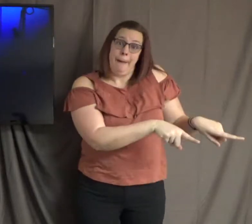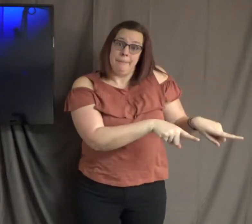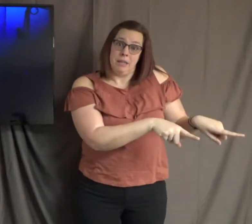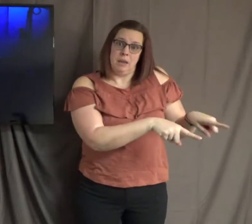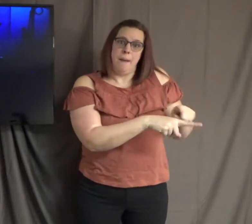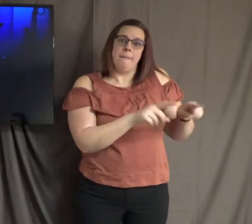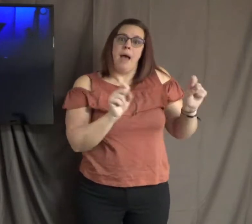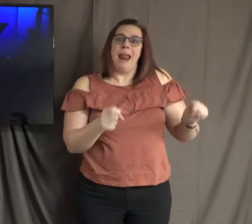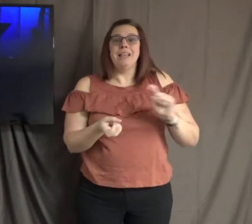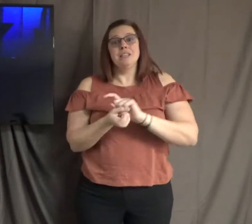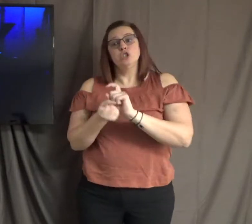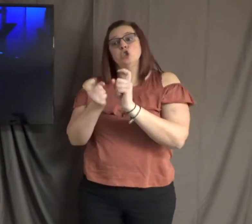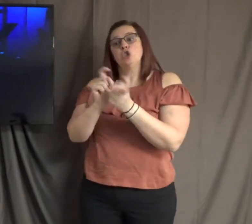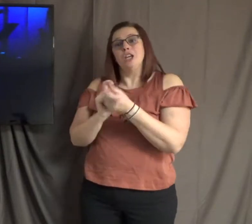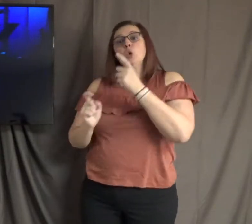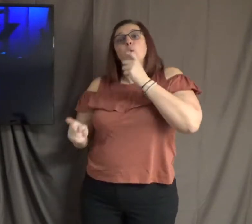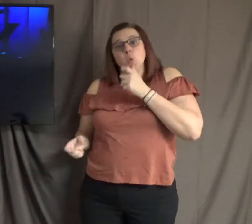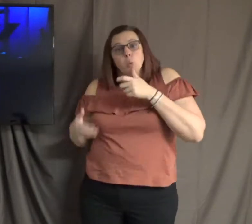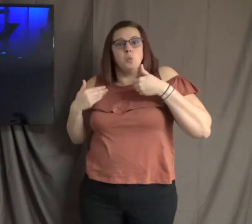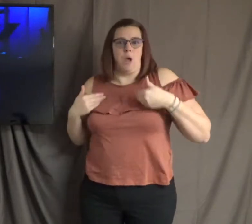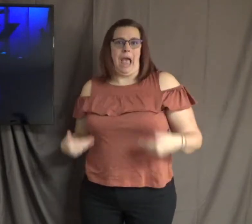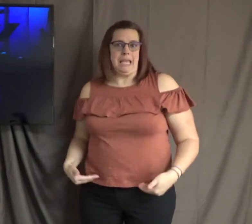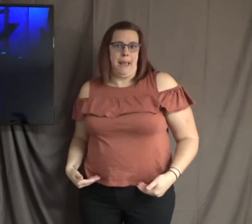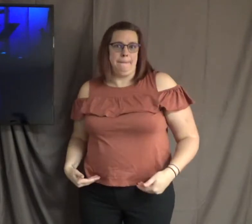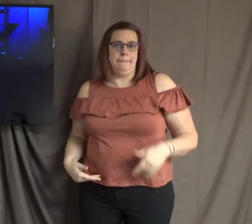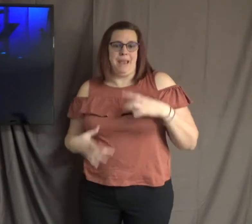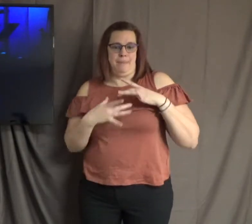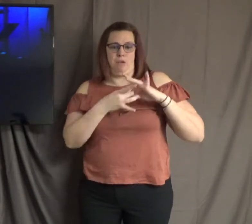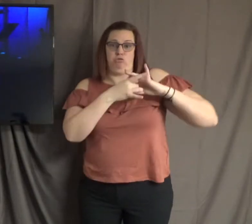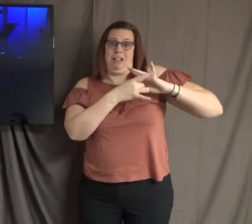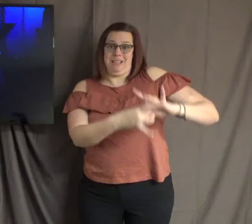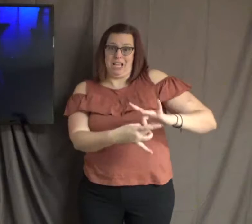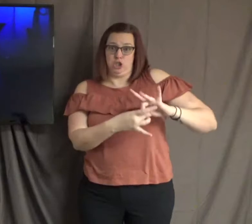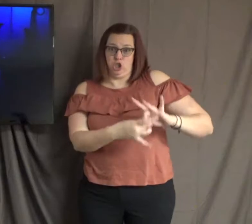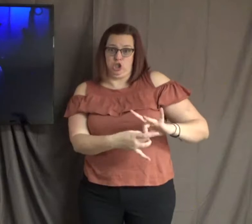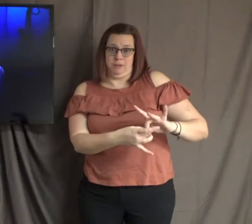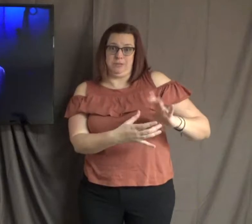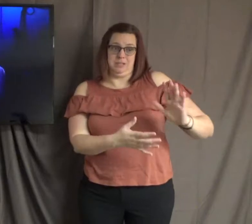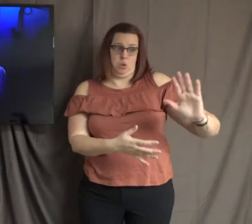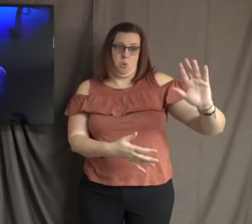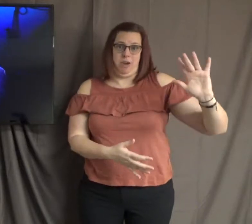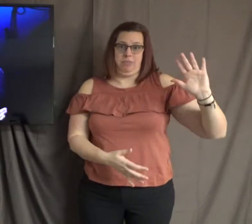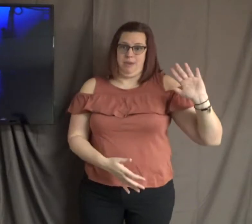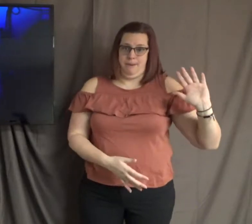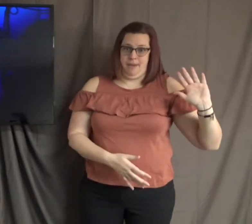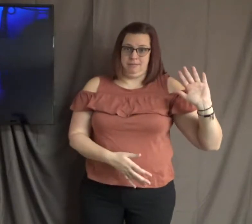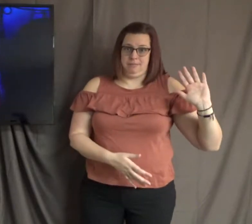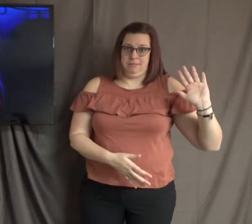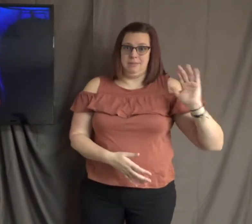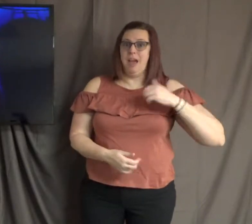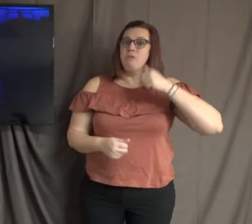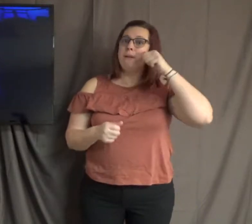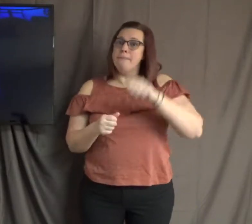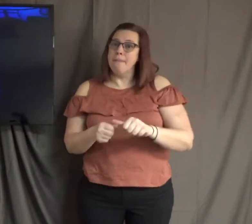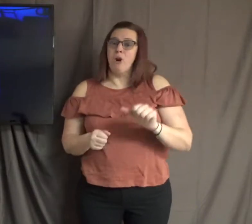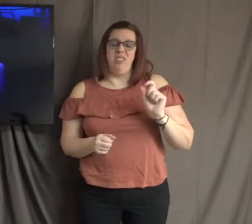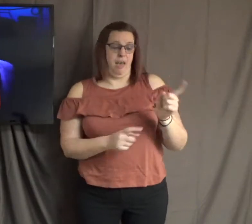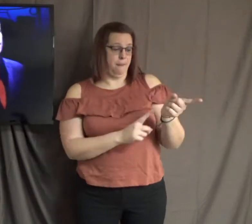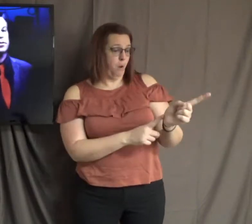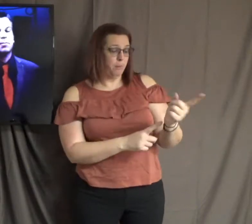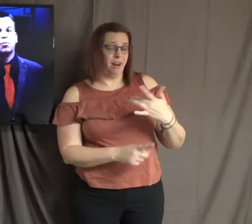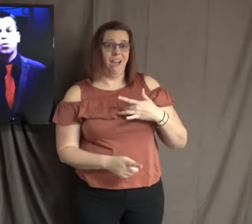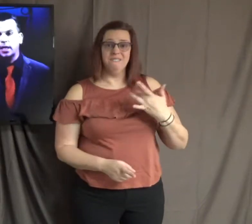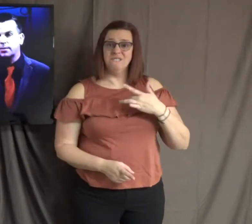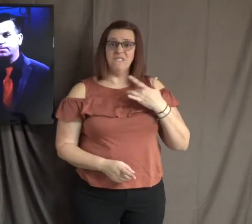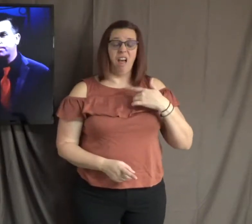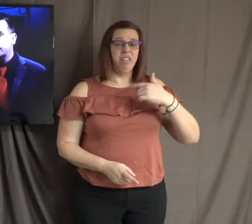am in relationship with my past. I can remember a moment where I felt like a loser, or I